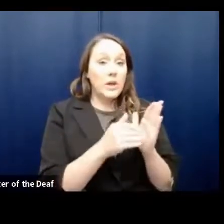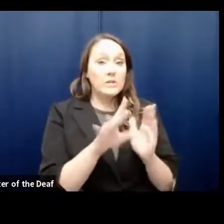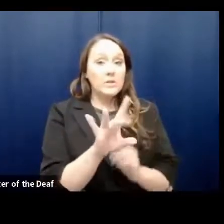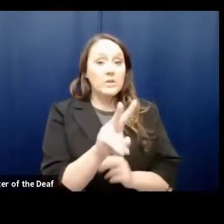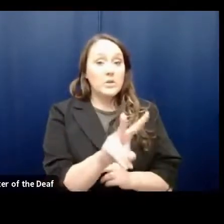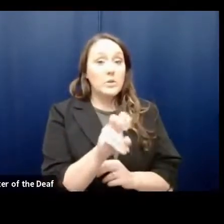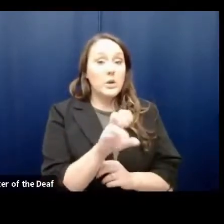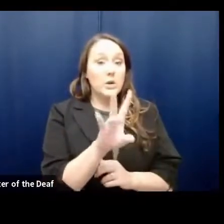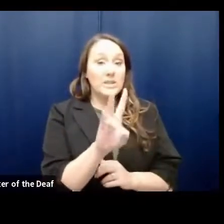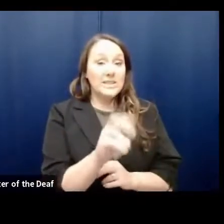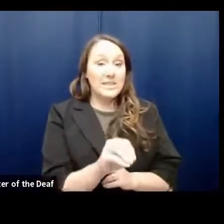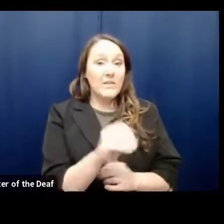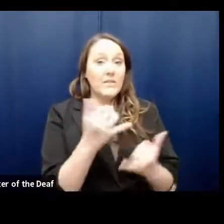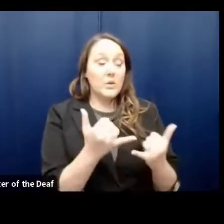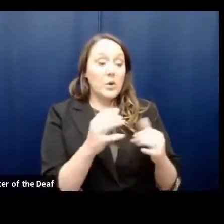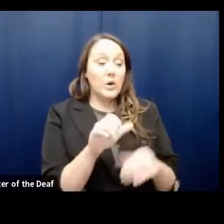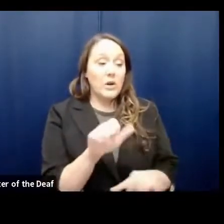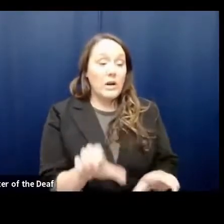2,270 active cases.